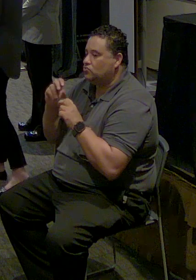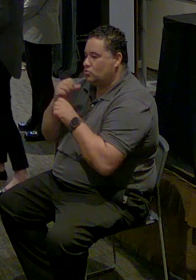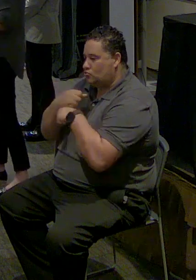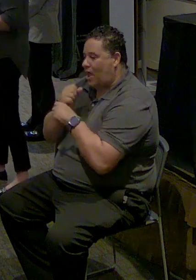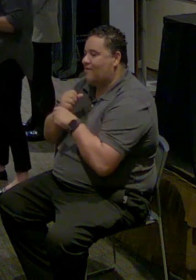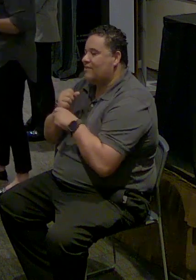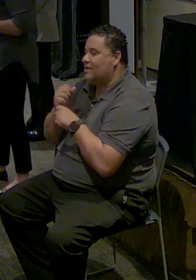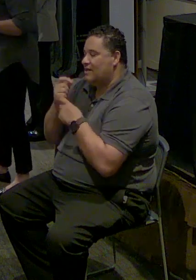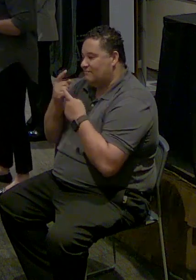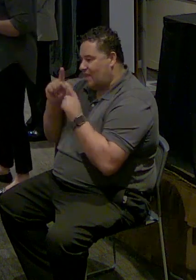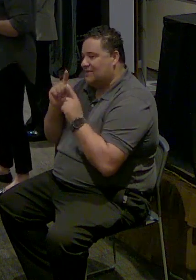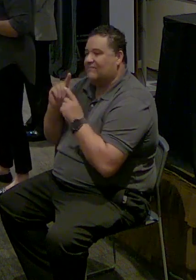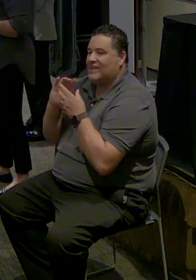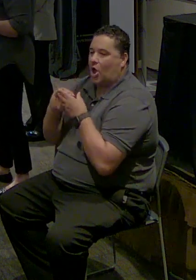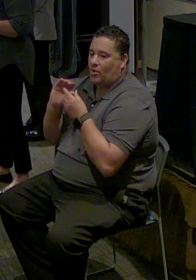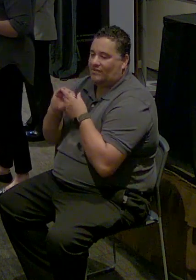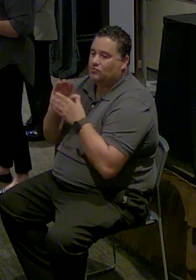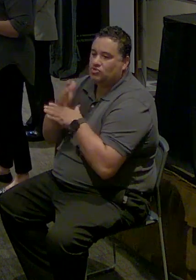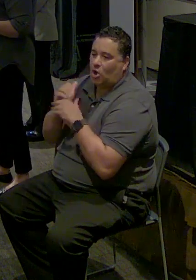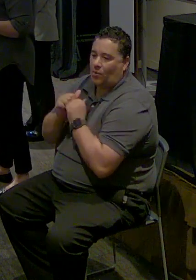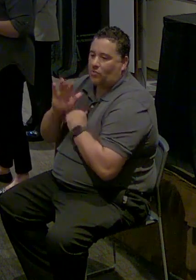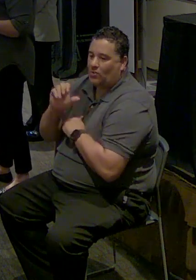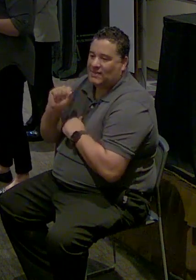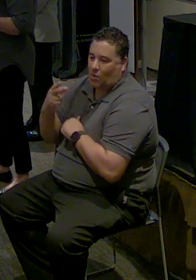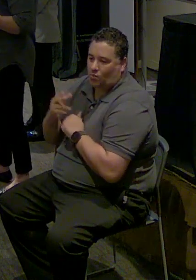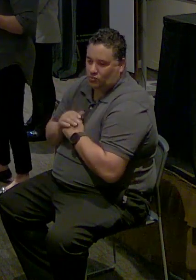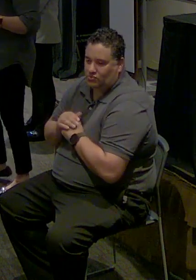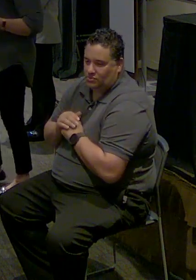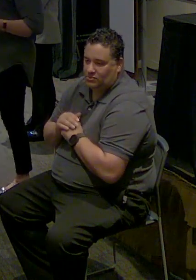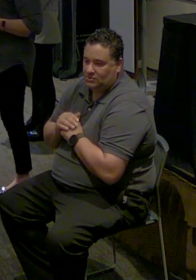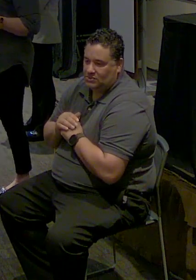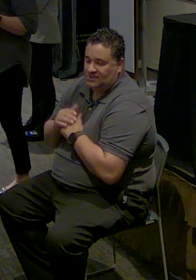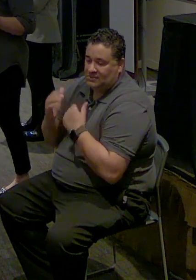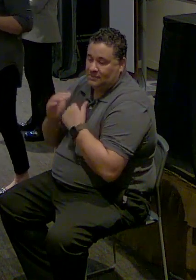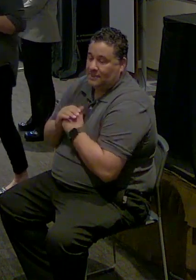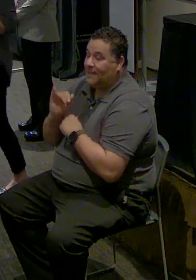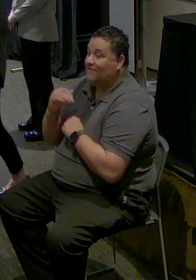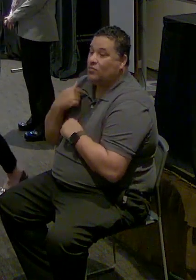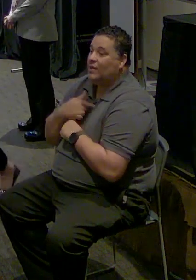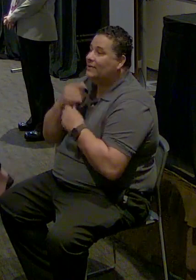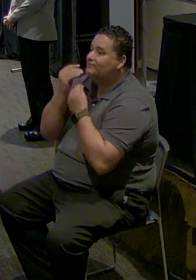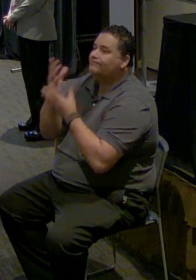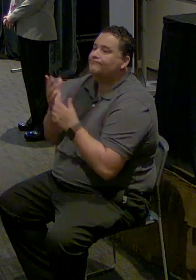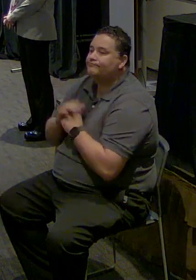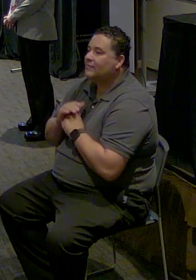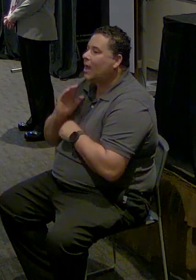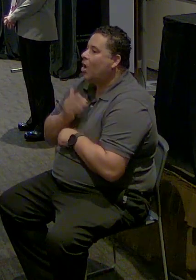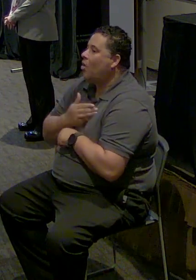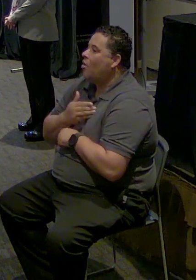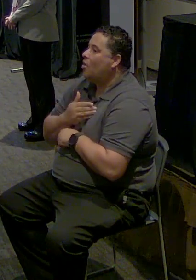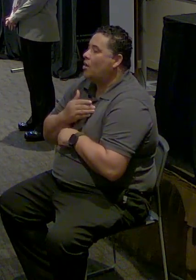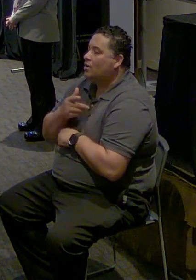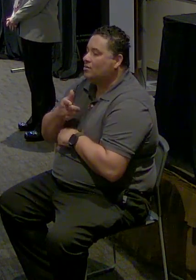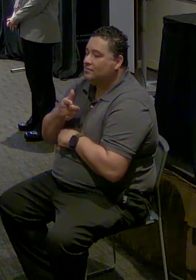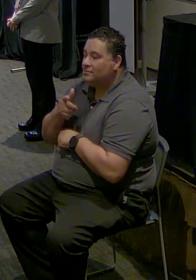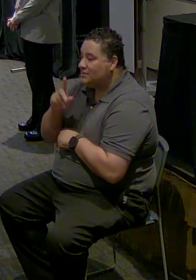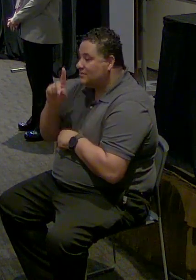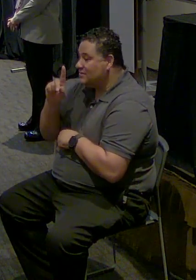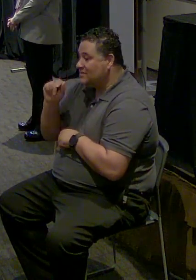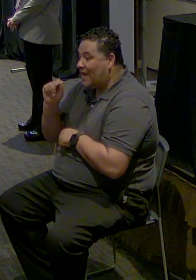effective narrative to share with your stakeholders. If we say to our stakeholders that our 1S1 data says